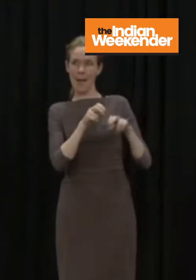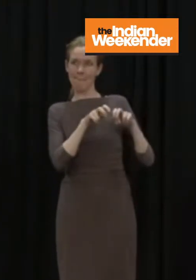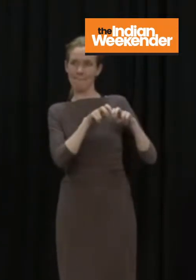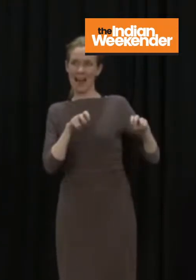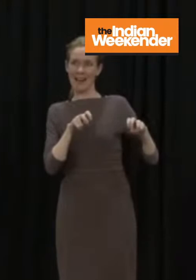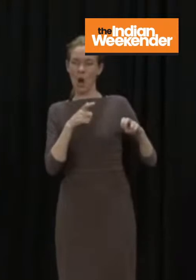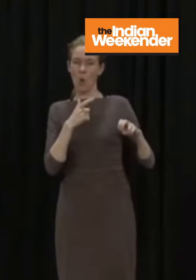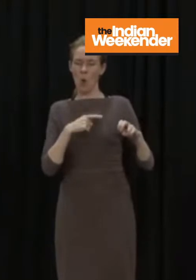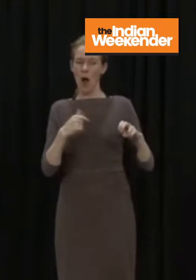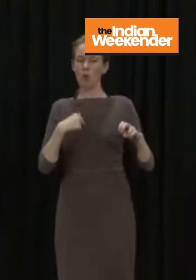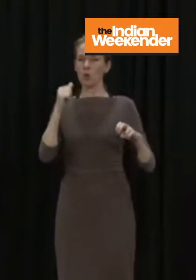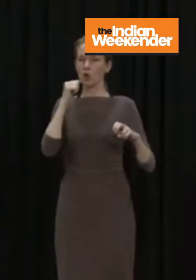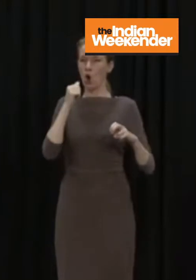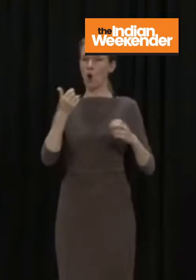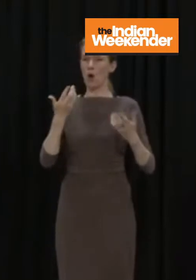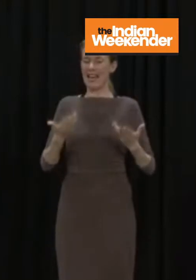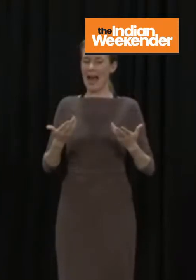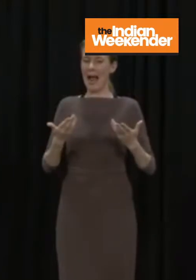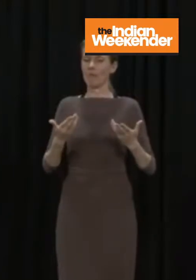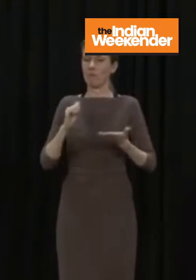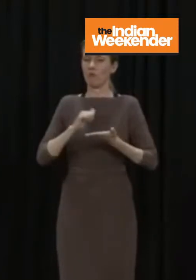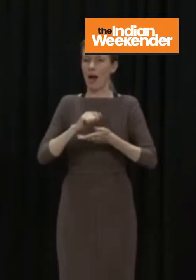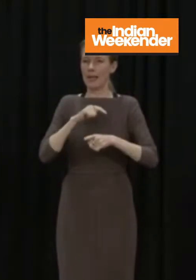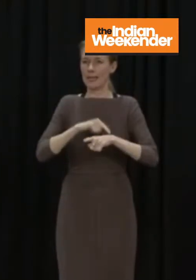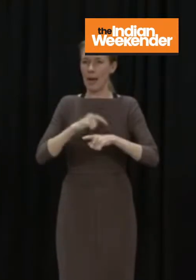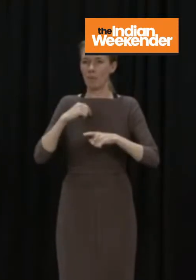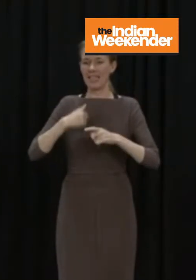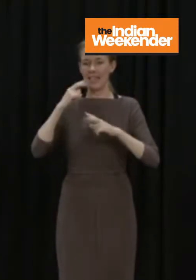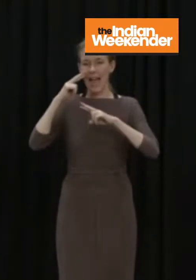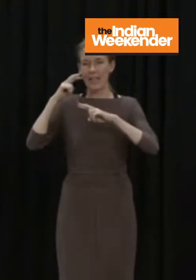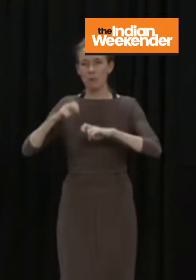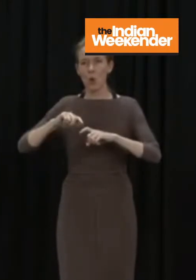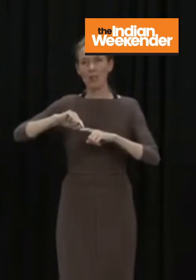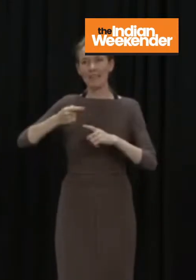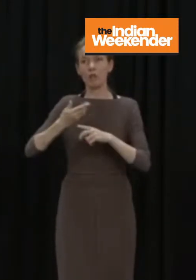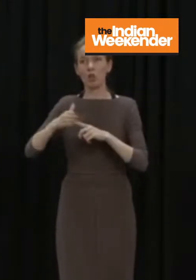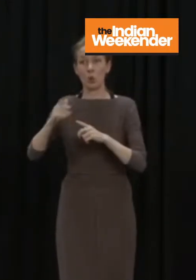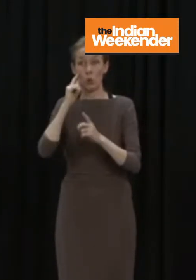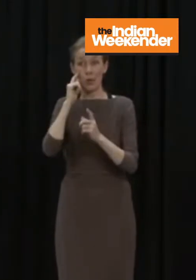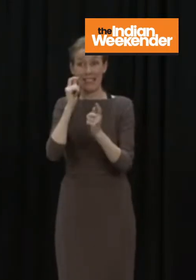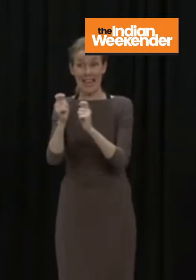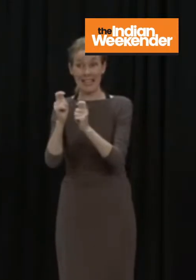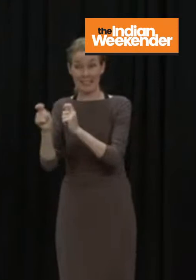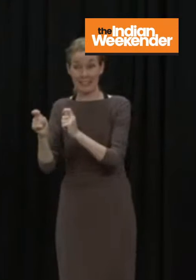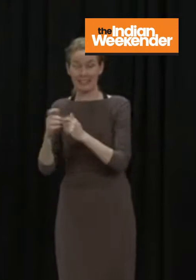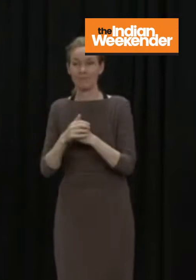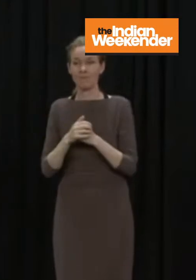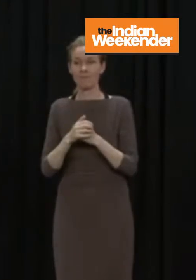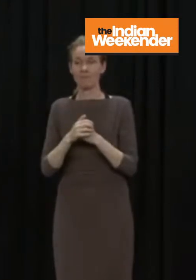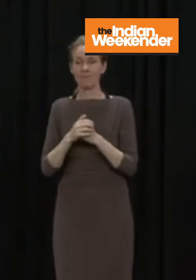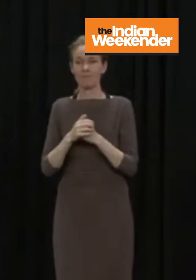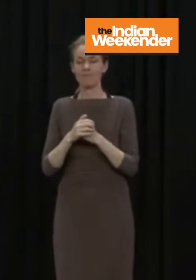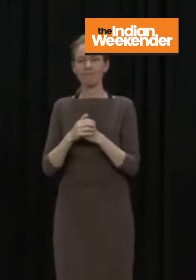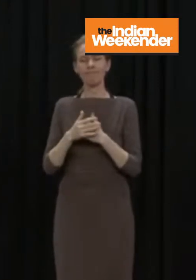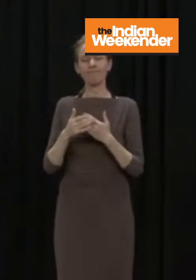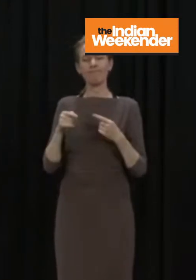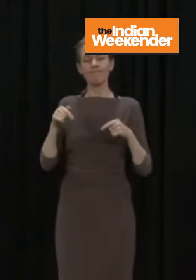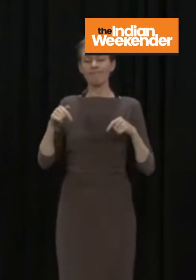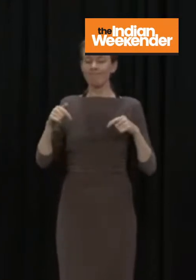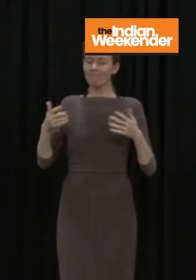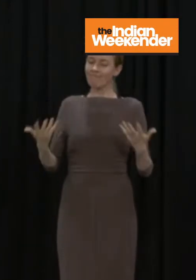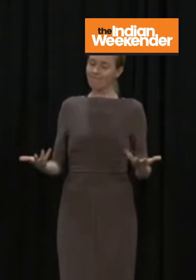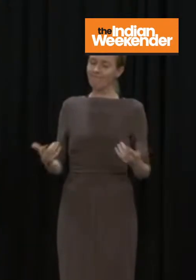Professor Murdoch his view too. There is a conservatism that comes from